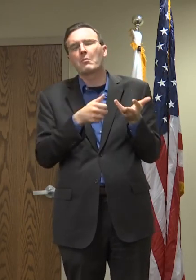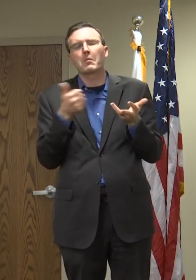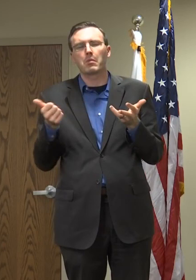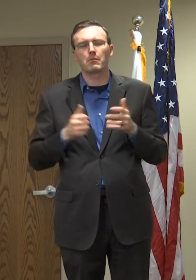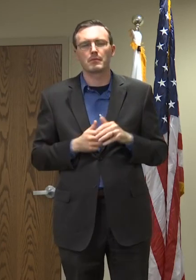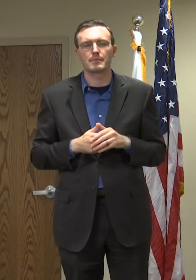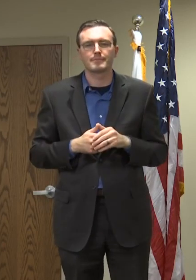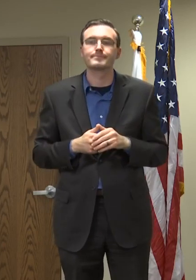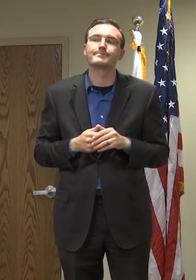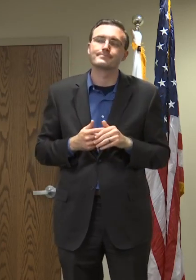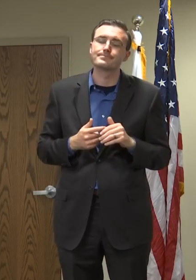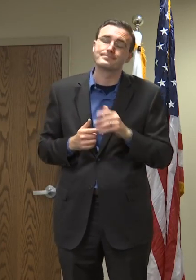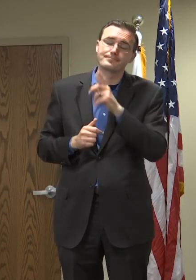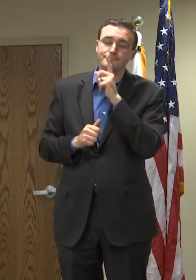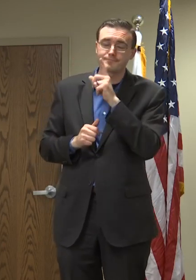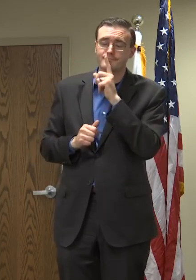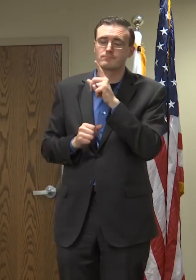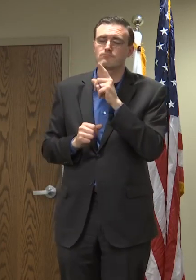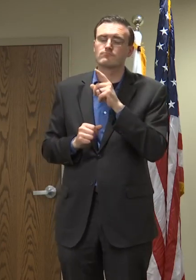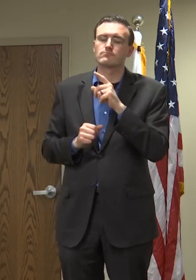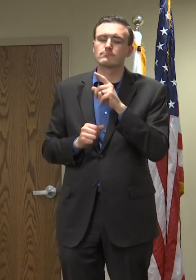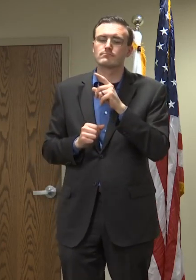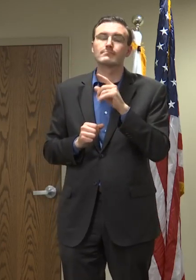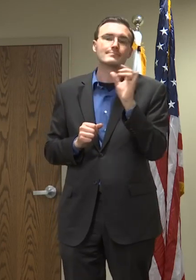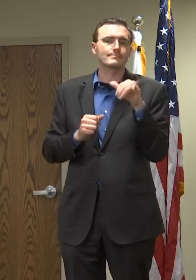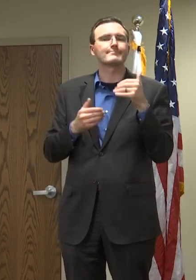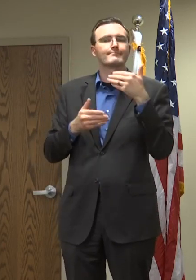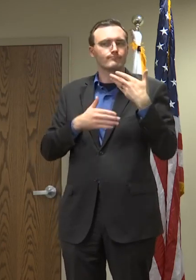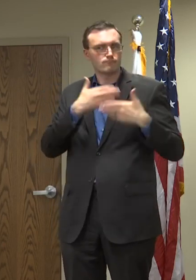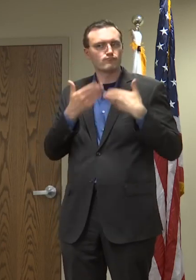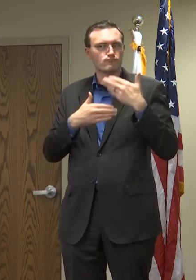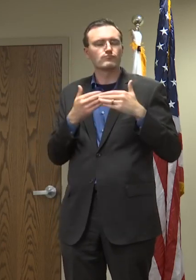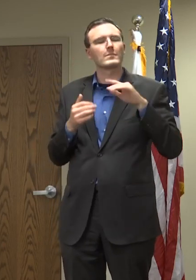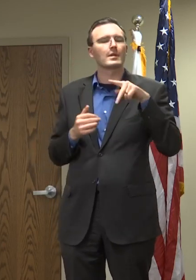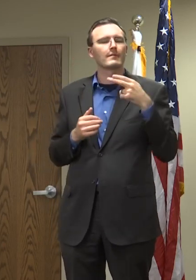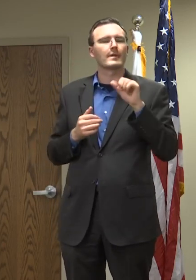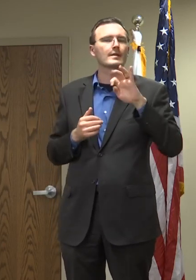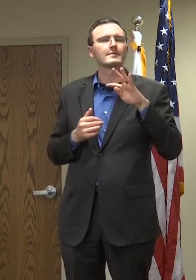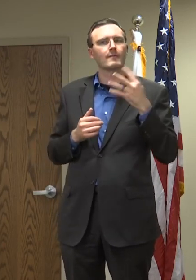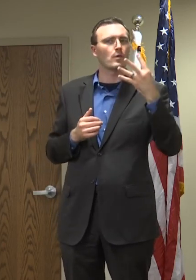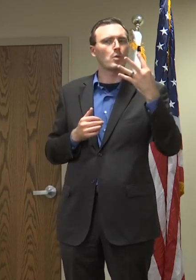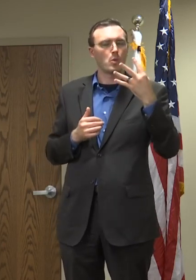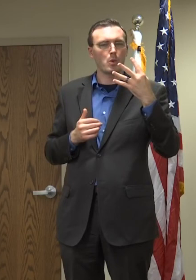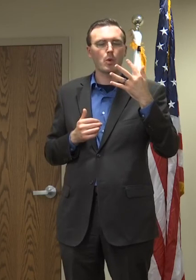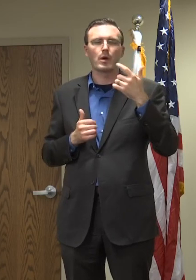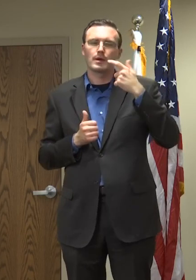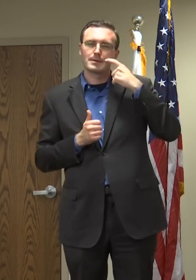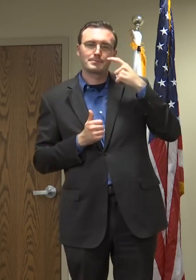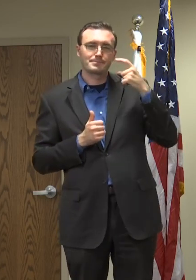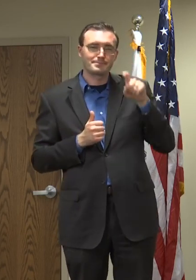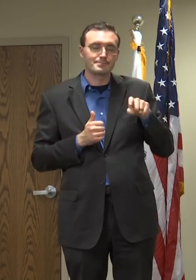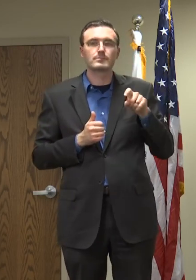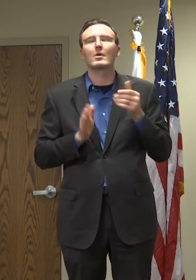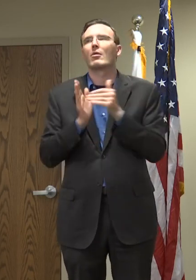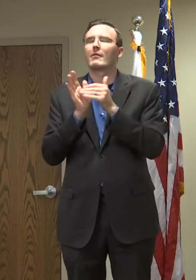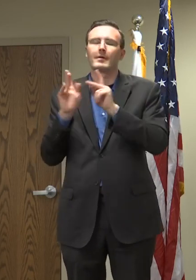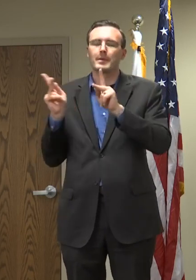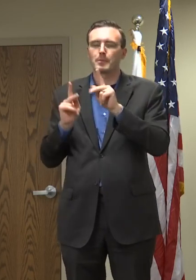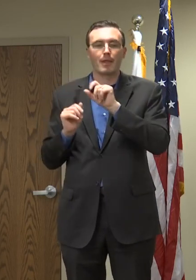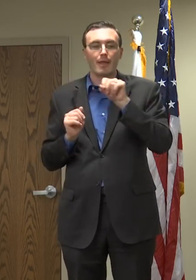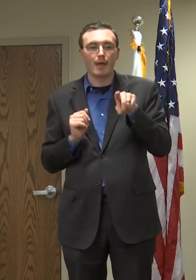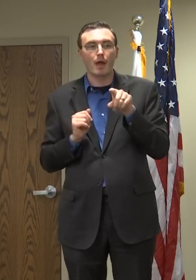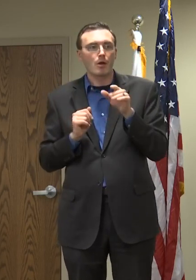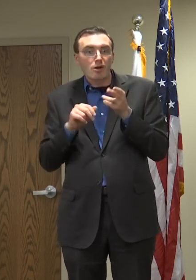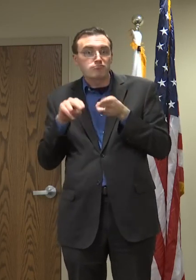we're monitoring as we move through phase 4. It was not associated with increased testing. I often get, is it associated with